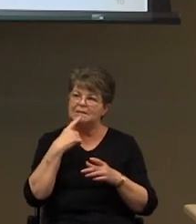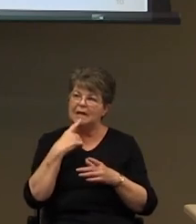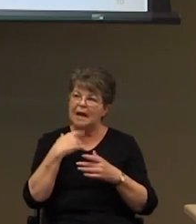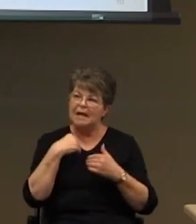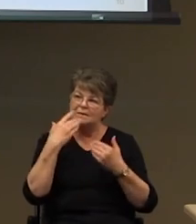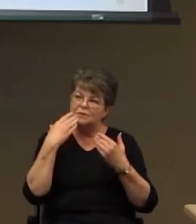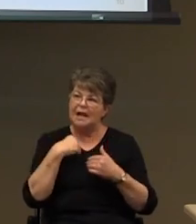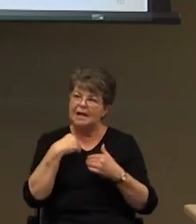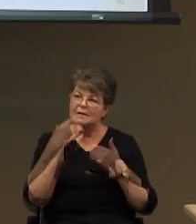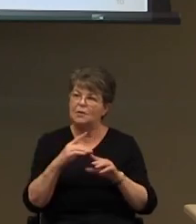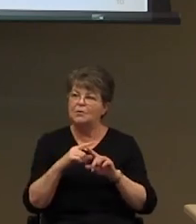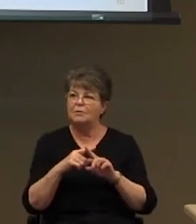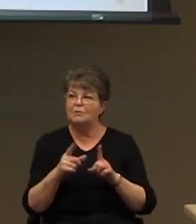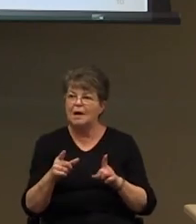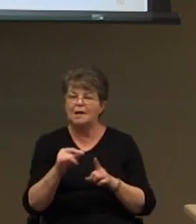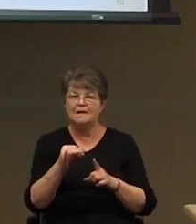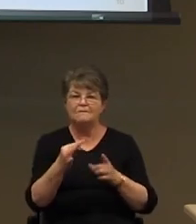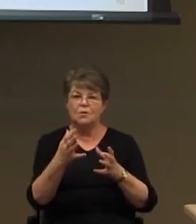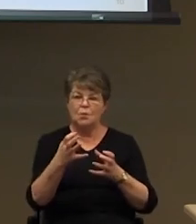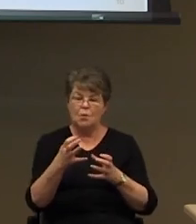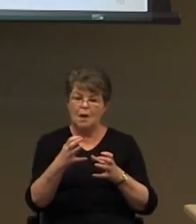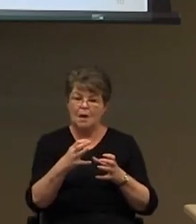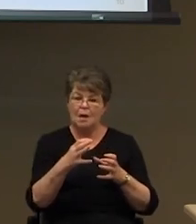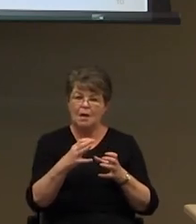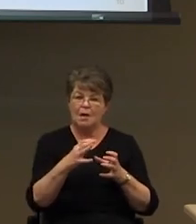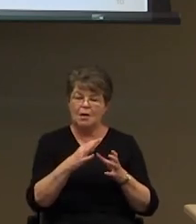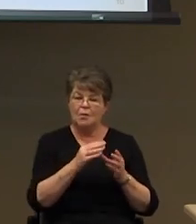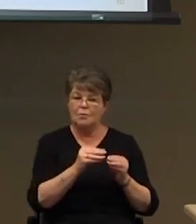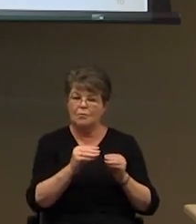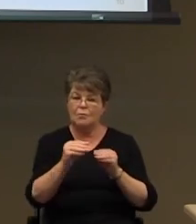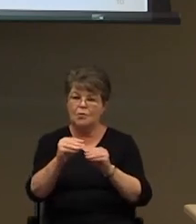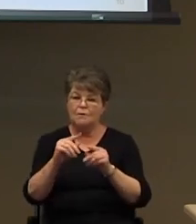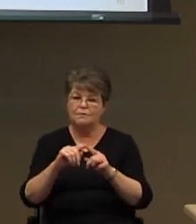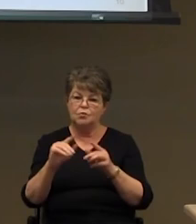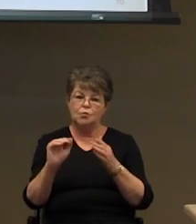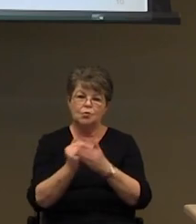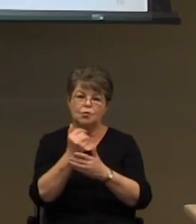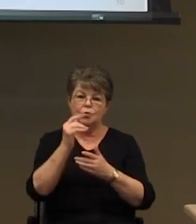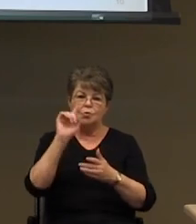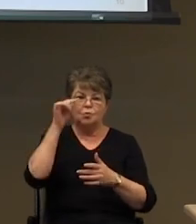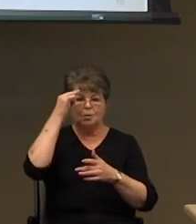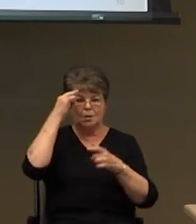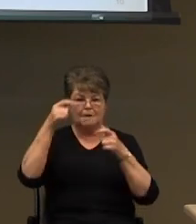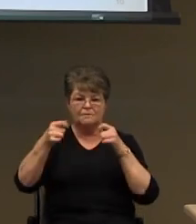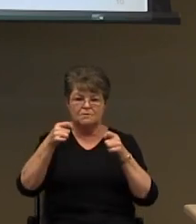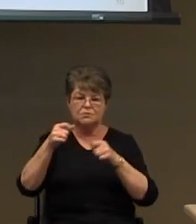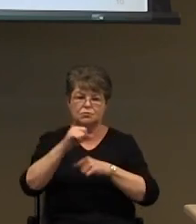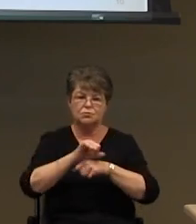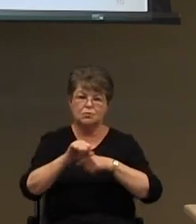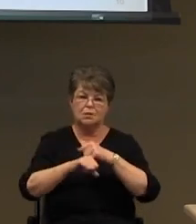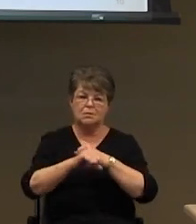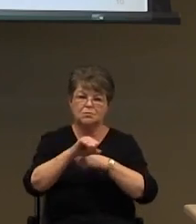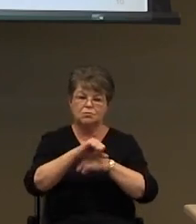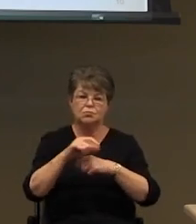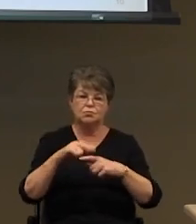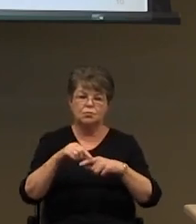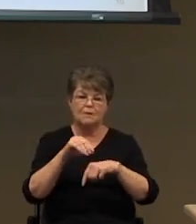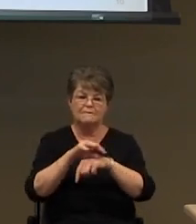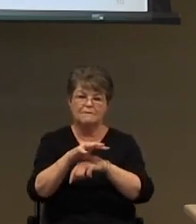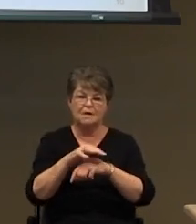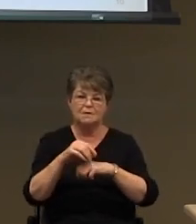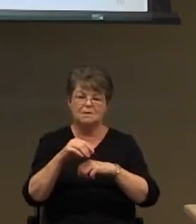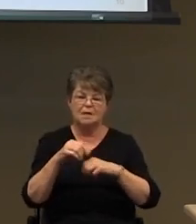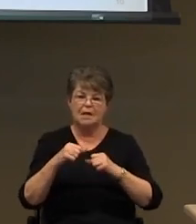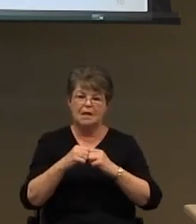but if you want to move to the new governance structure, to affect the implementation of